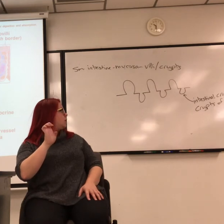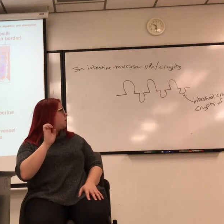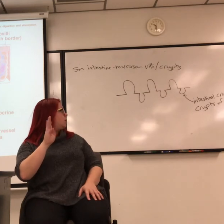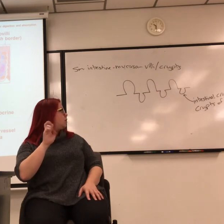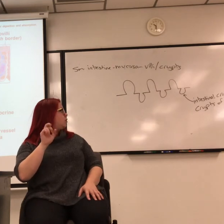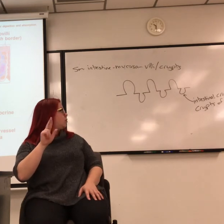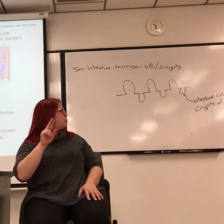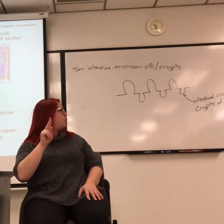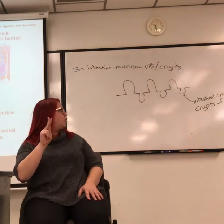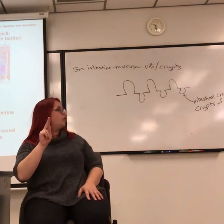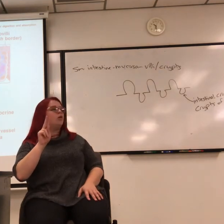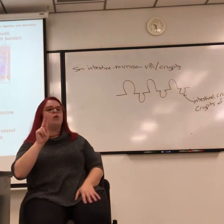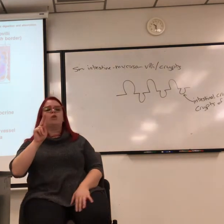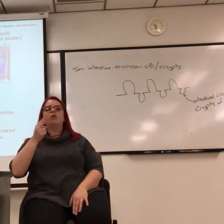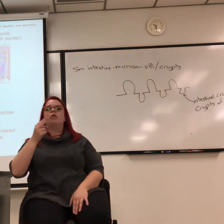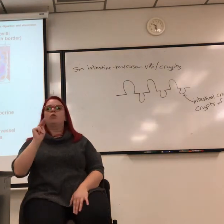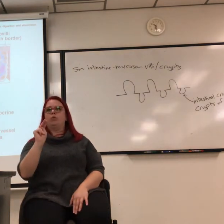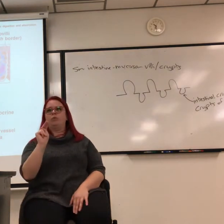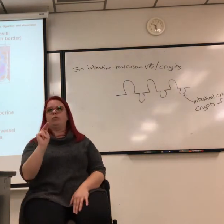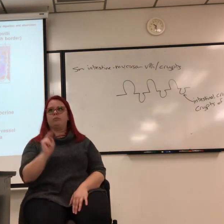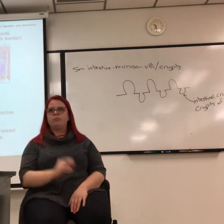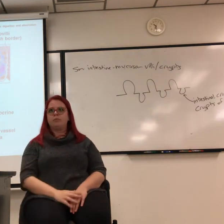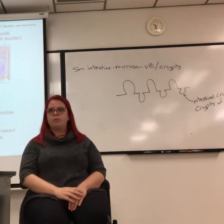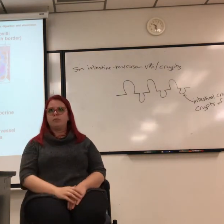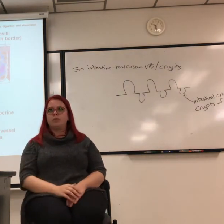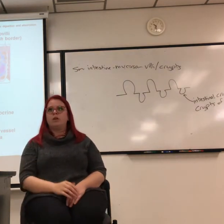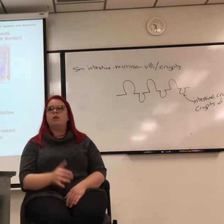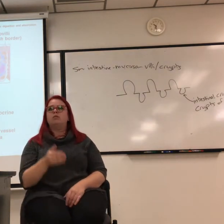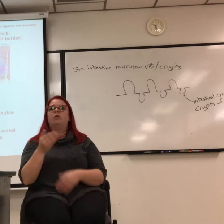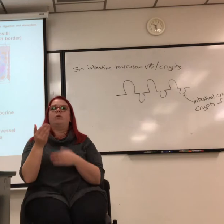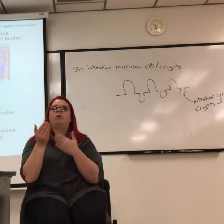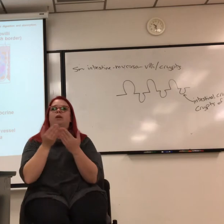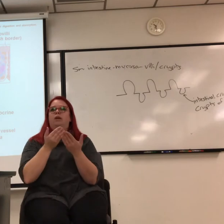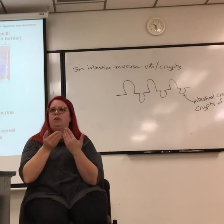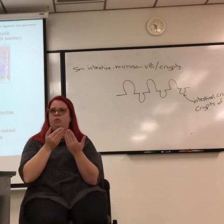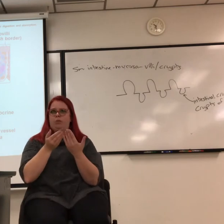Lieberkuhn. Okay, in either case, they're with